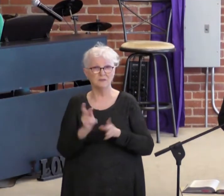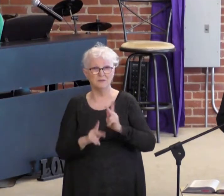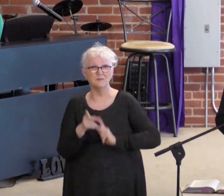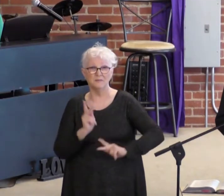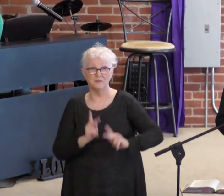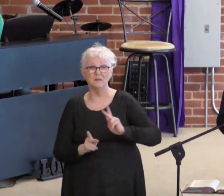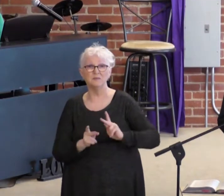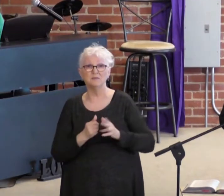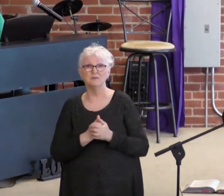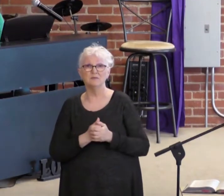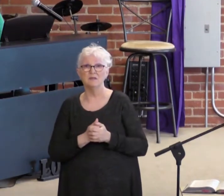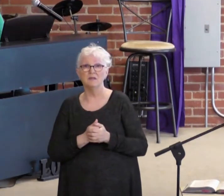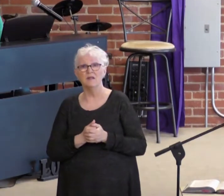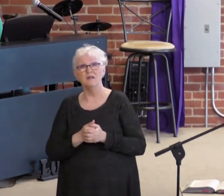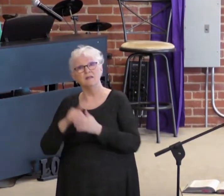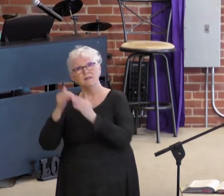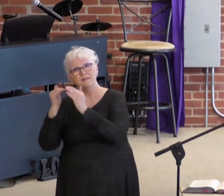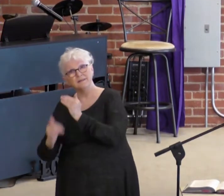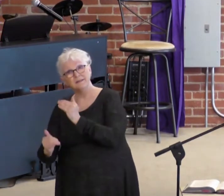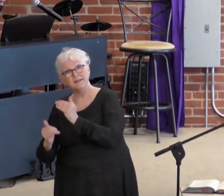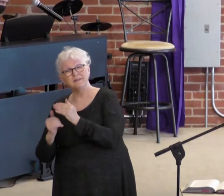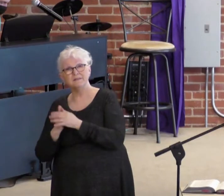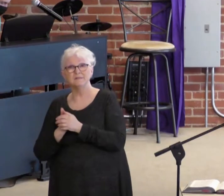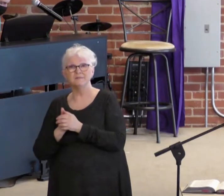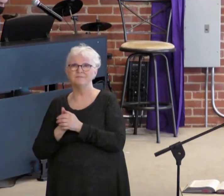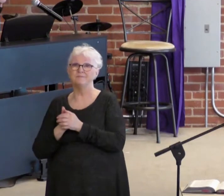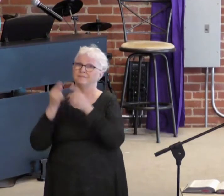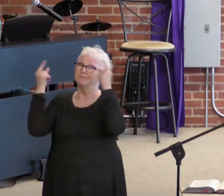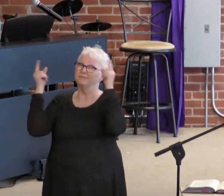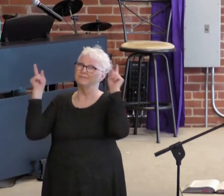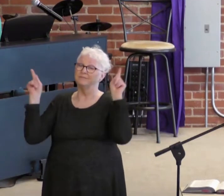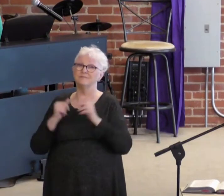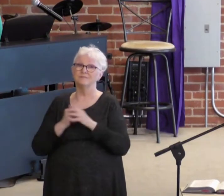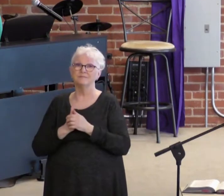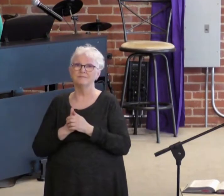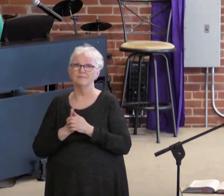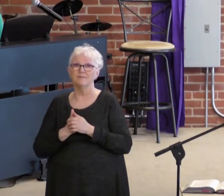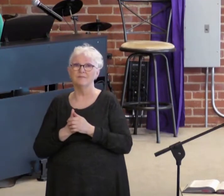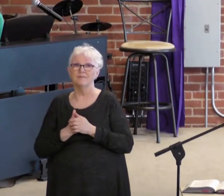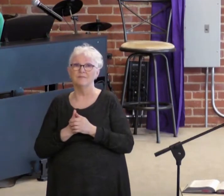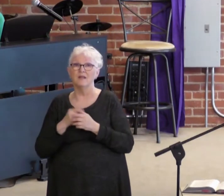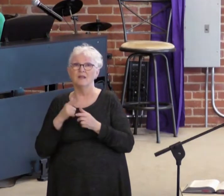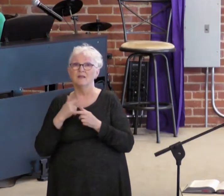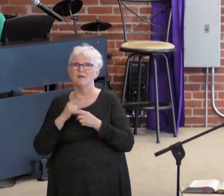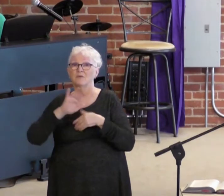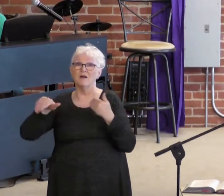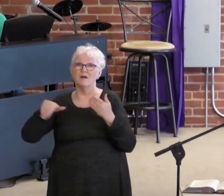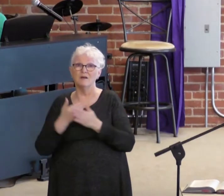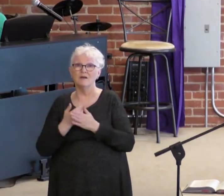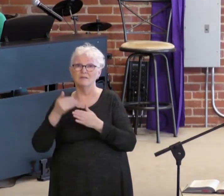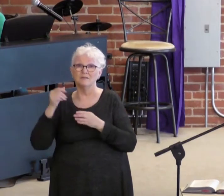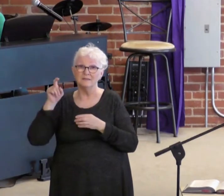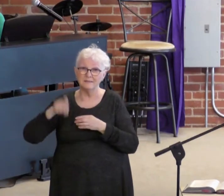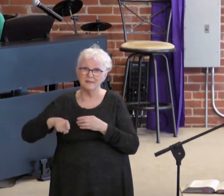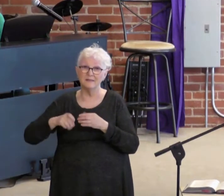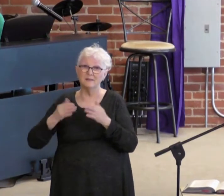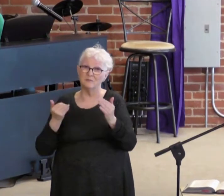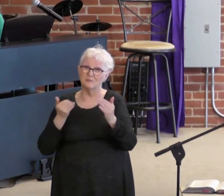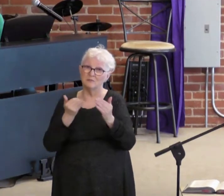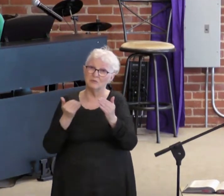who are less fortunate, then I guess then we all need to move a little bit closer to the cross as we think about